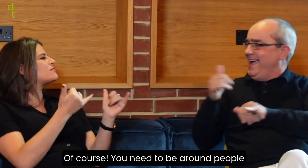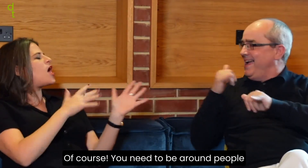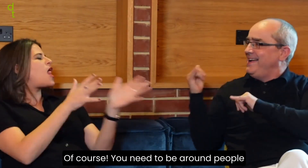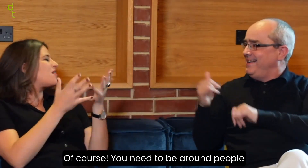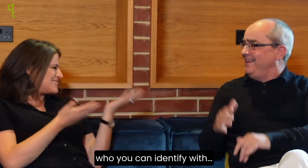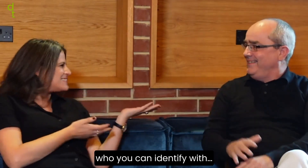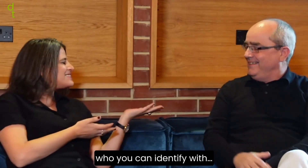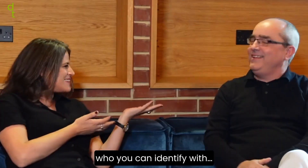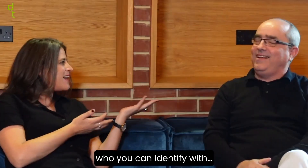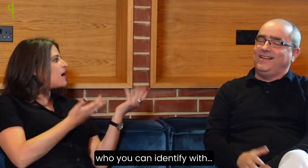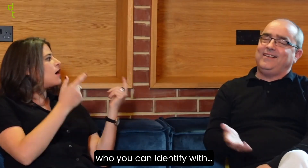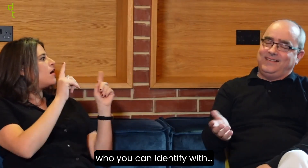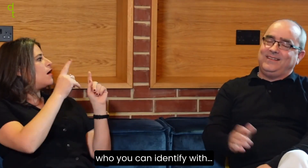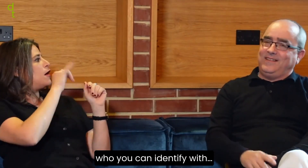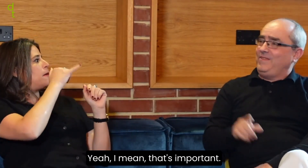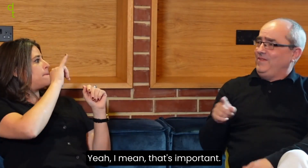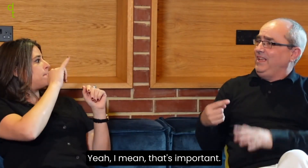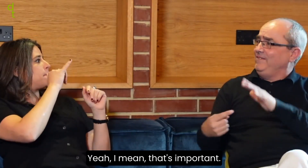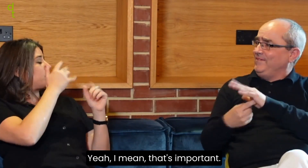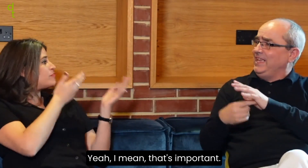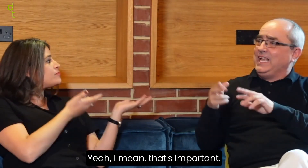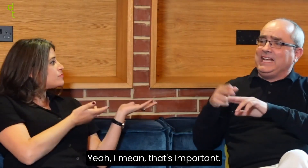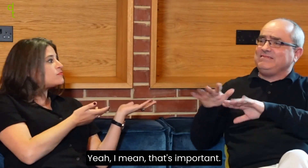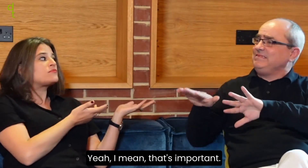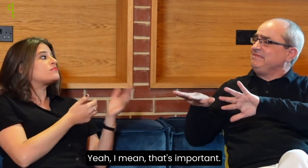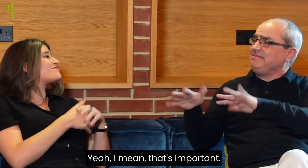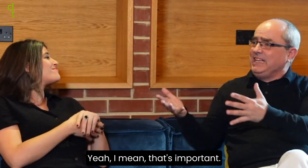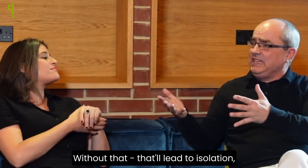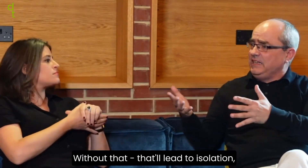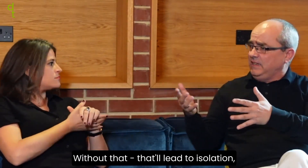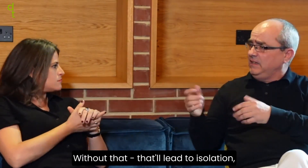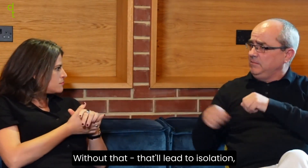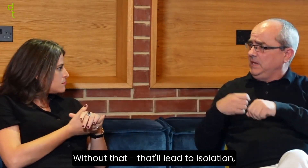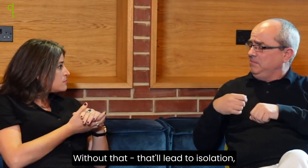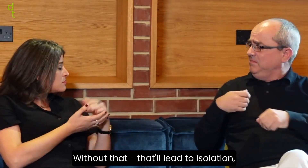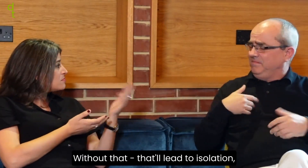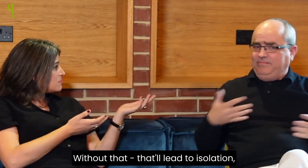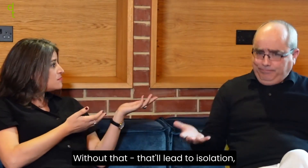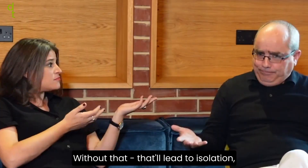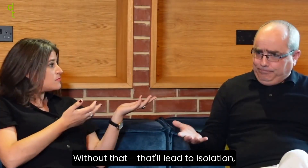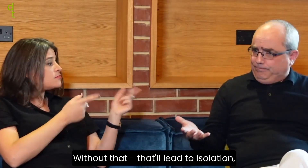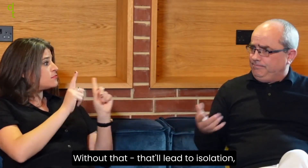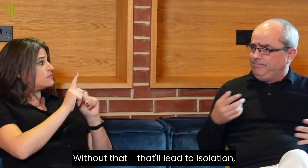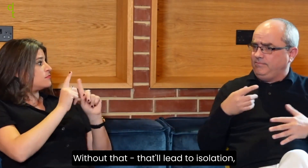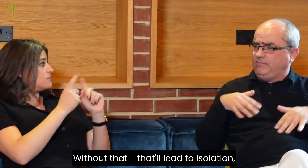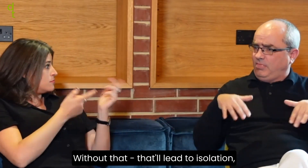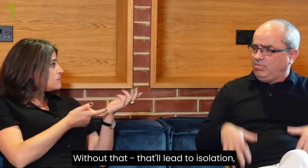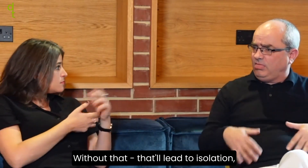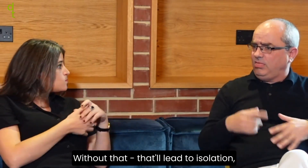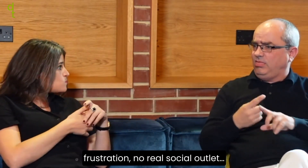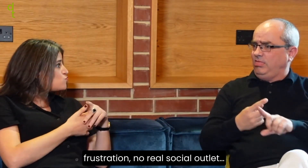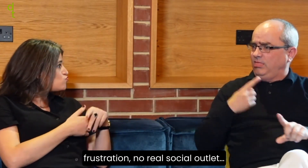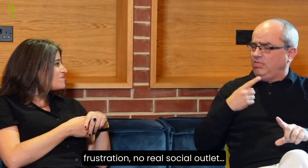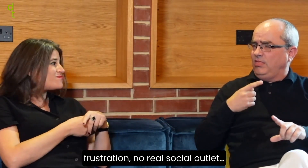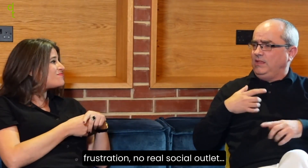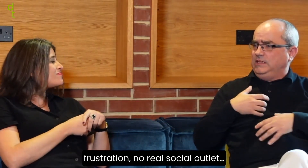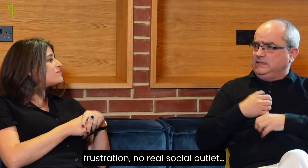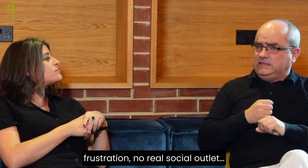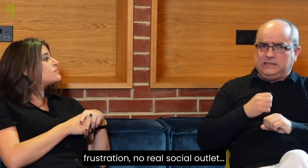around people who you can identify with. Yeah, I mean, that's important. Without that, That'll lead to isolation, frustration,